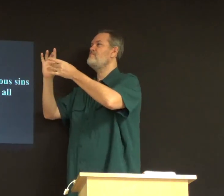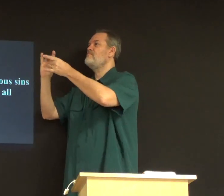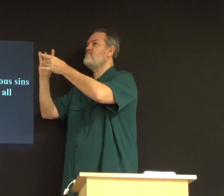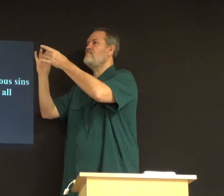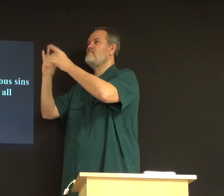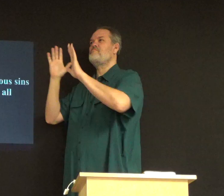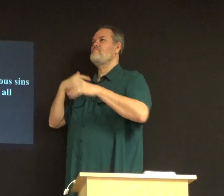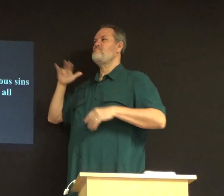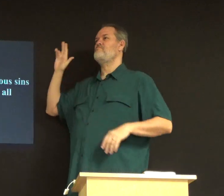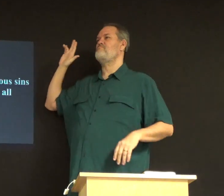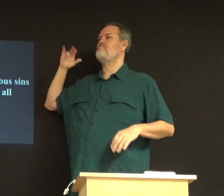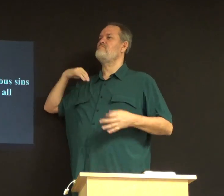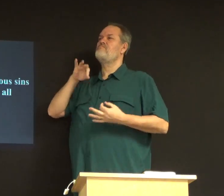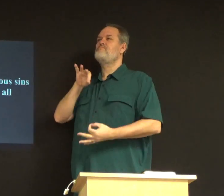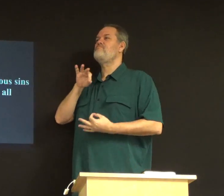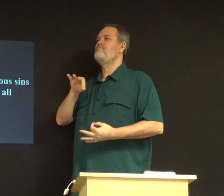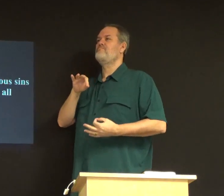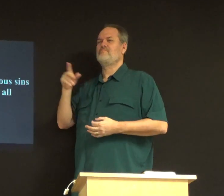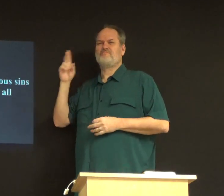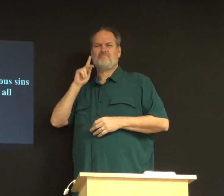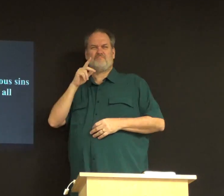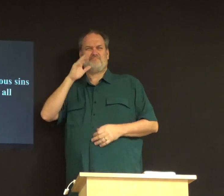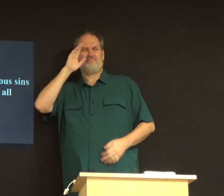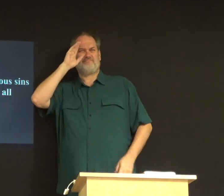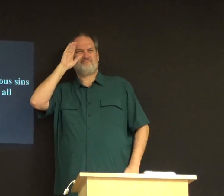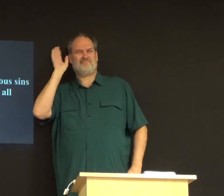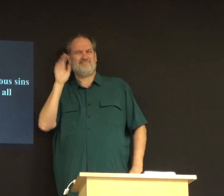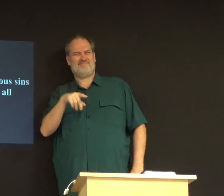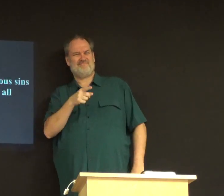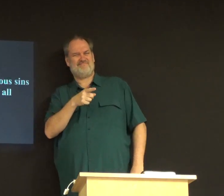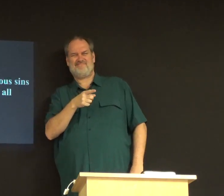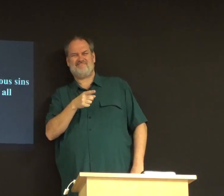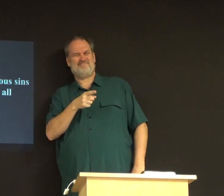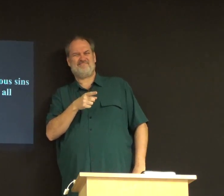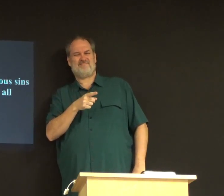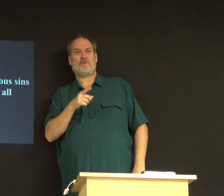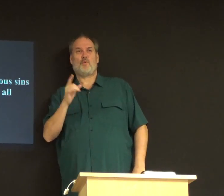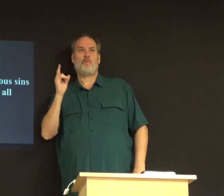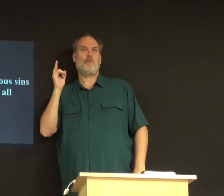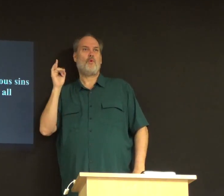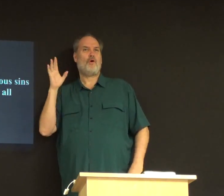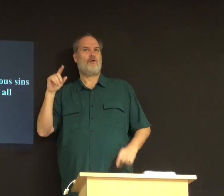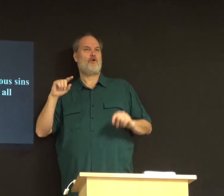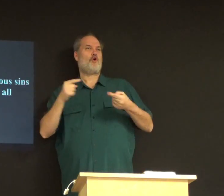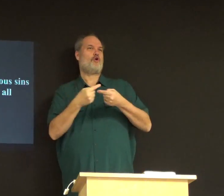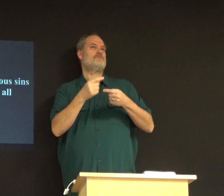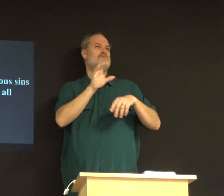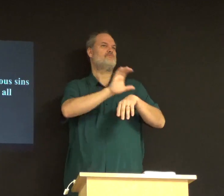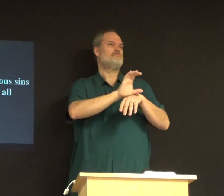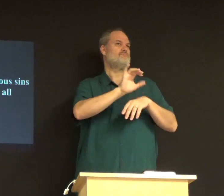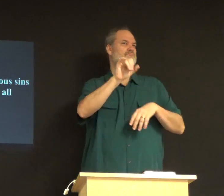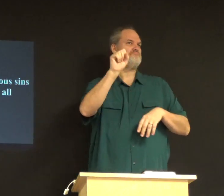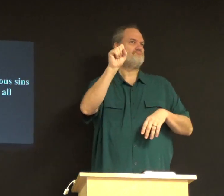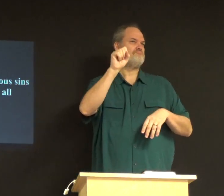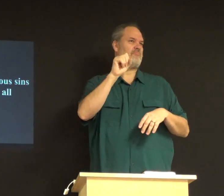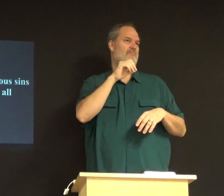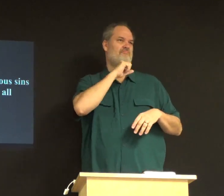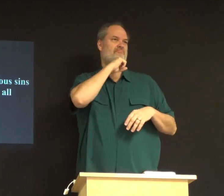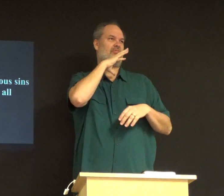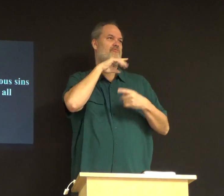We're all a sinner, and we're all a saint. There's some people saying they're not. It's really true. It's